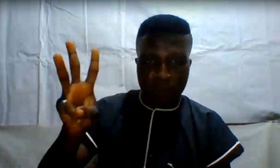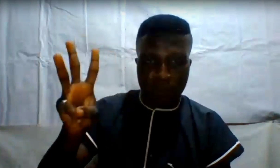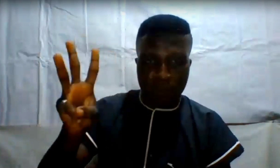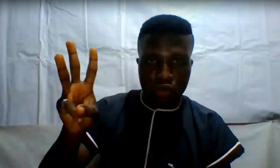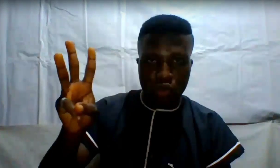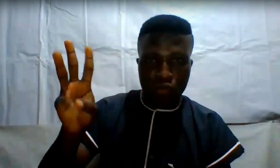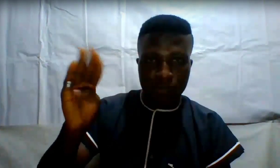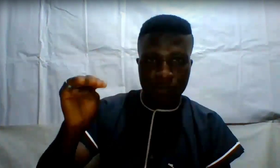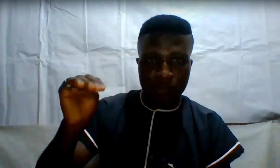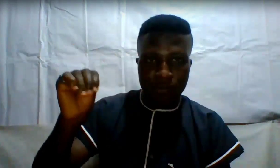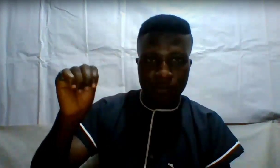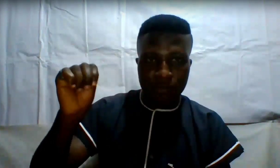X.